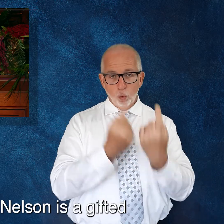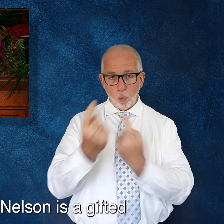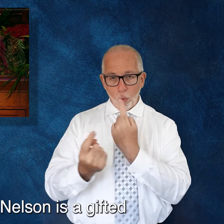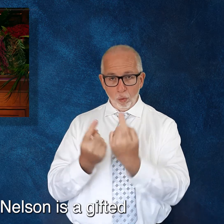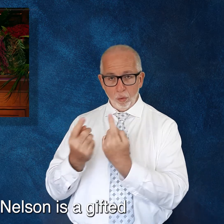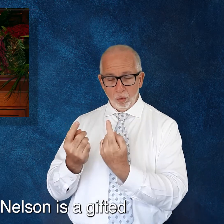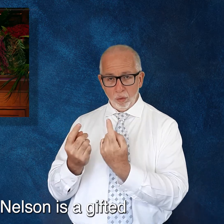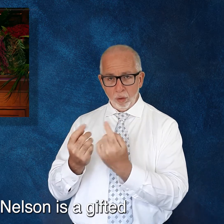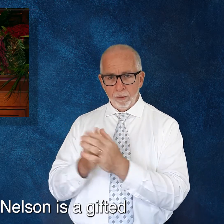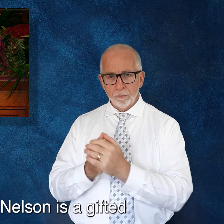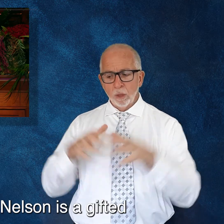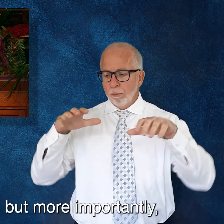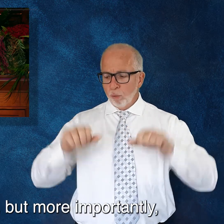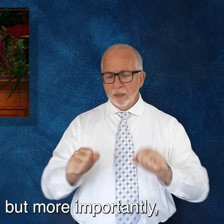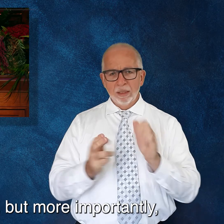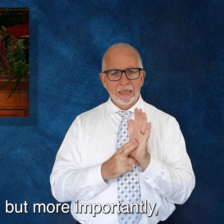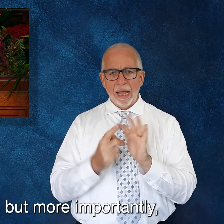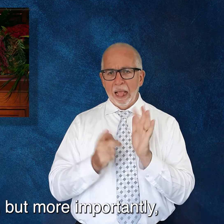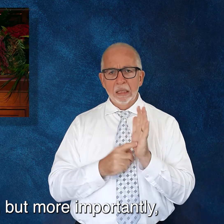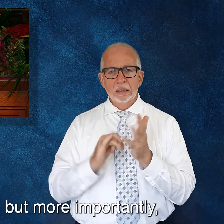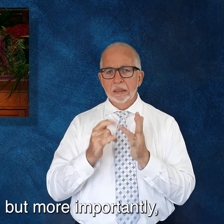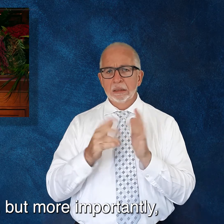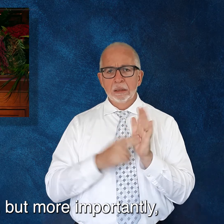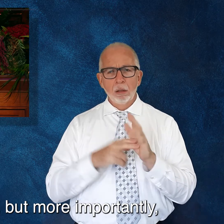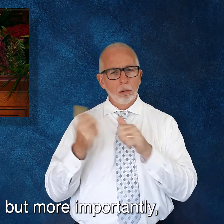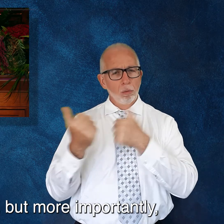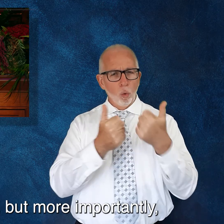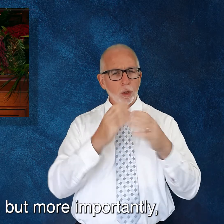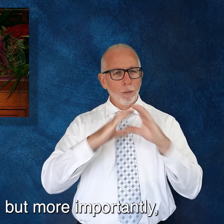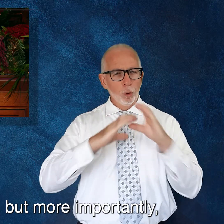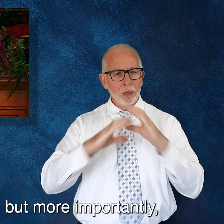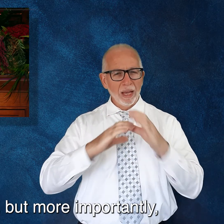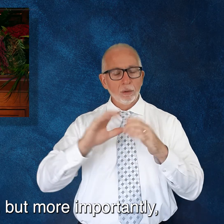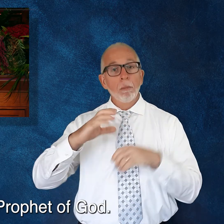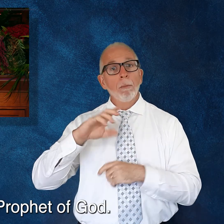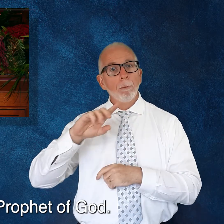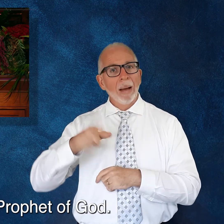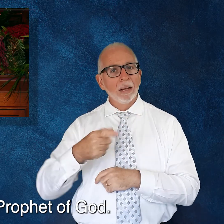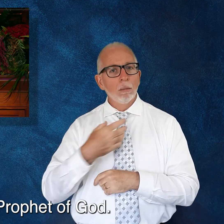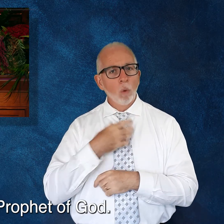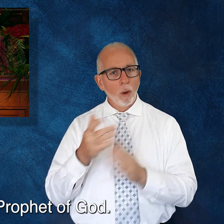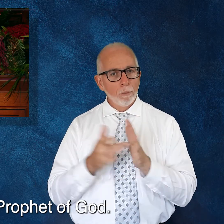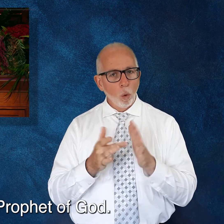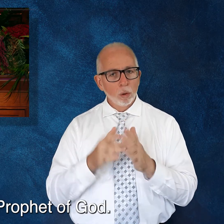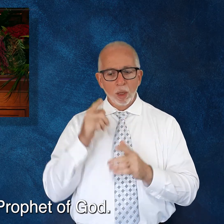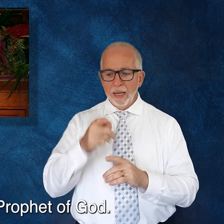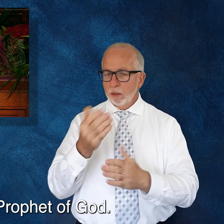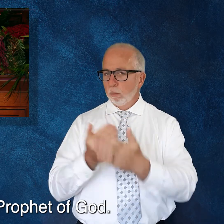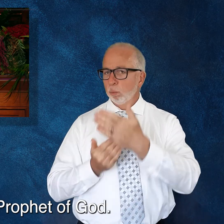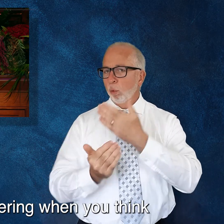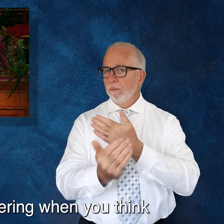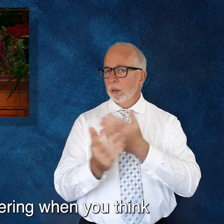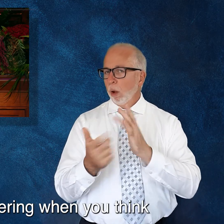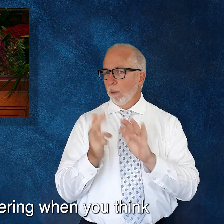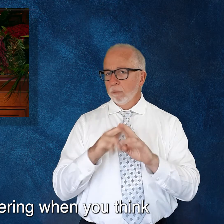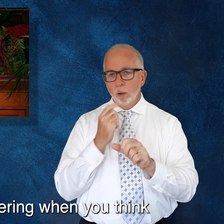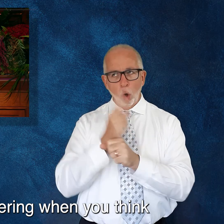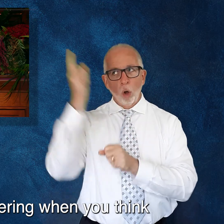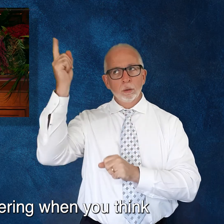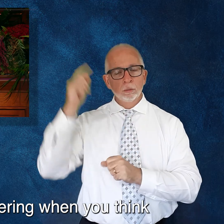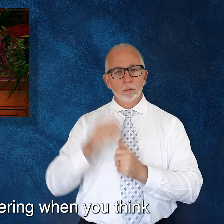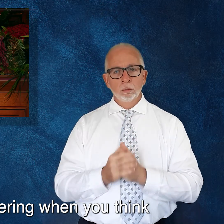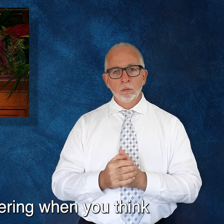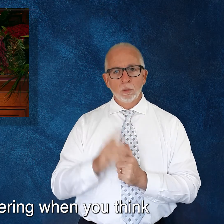President Nelson is a gifted communicator, but more importantly, he is a prophet of God. That is